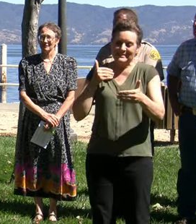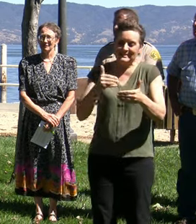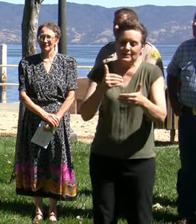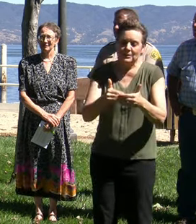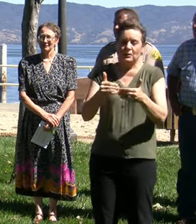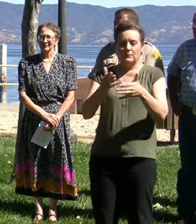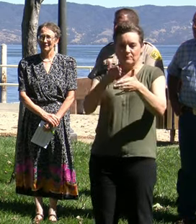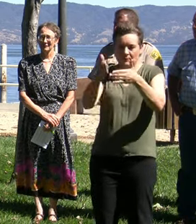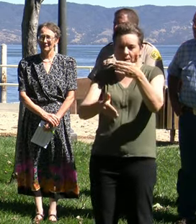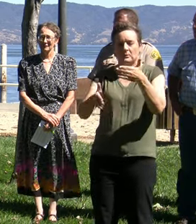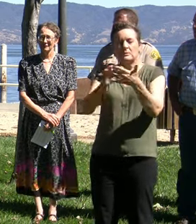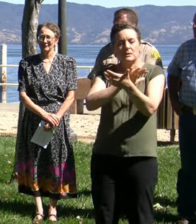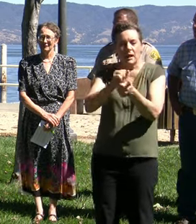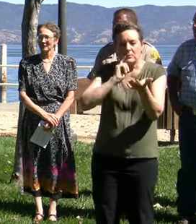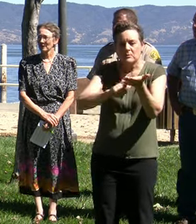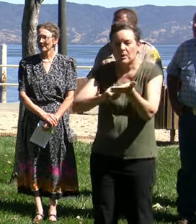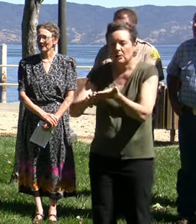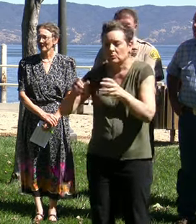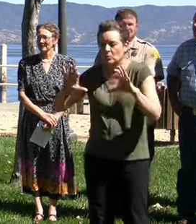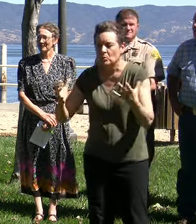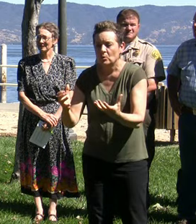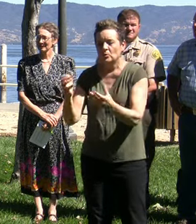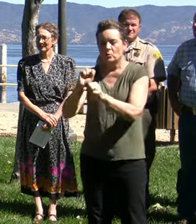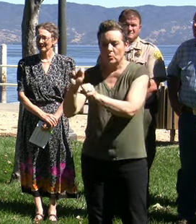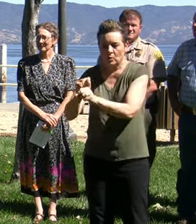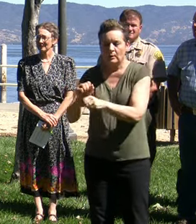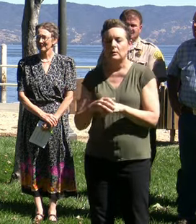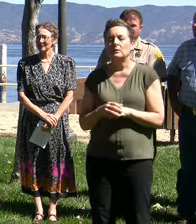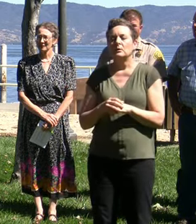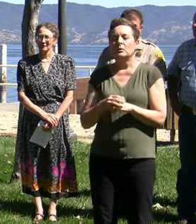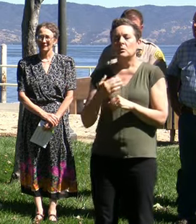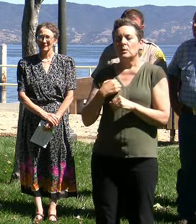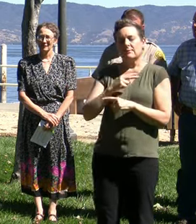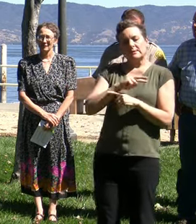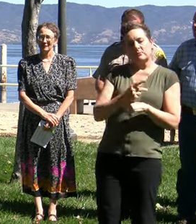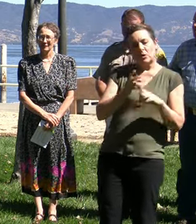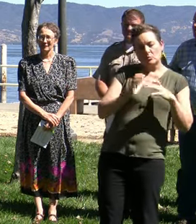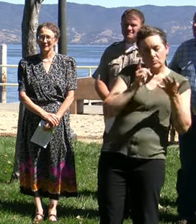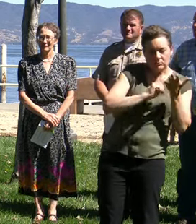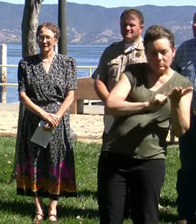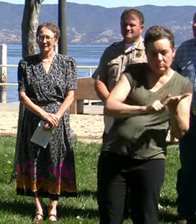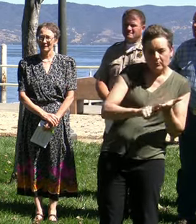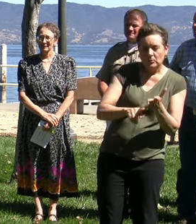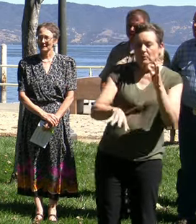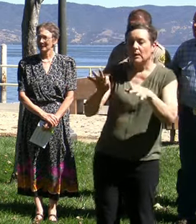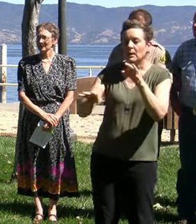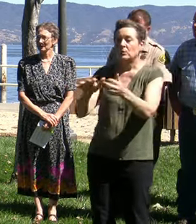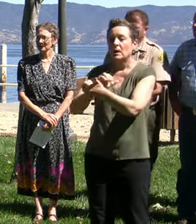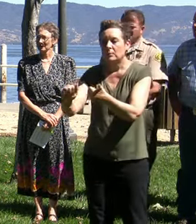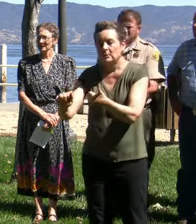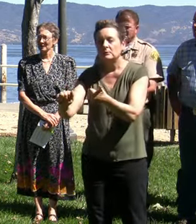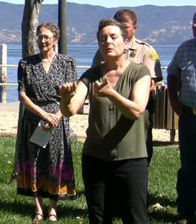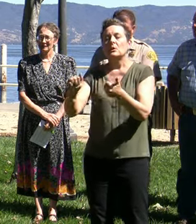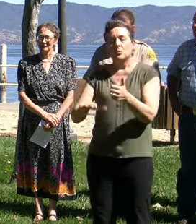area. This initial survey, which is being supported by a secondary survey that's already underway, has indicated